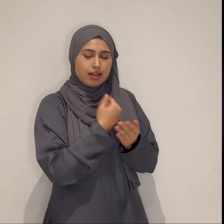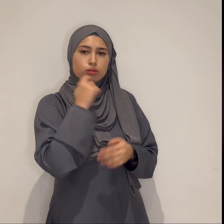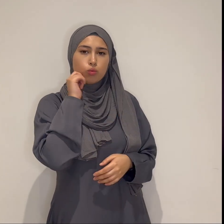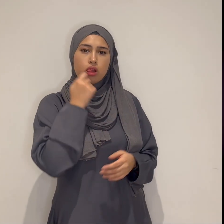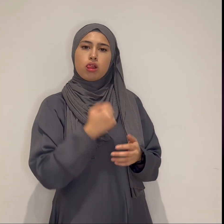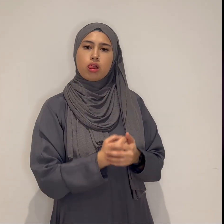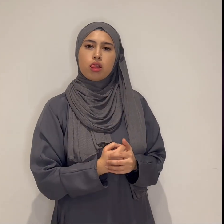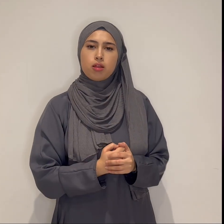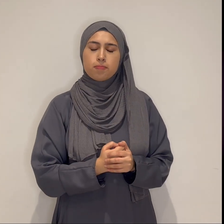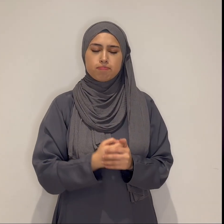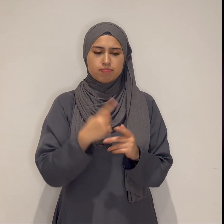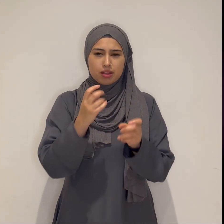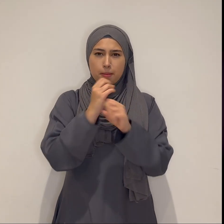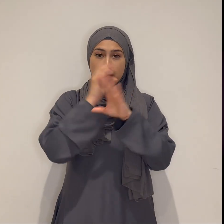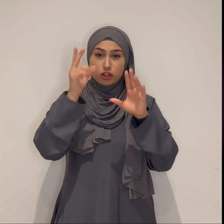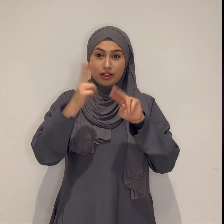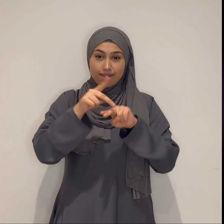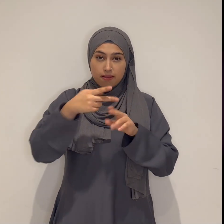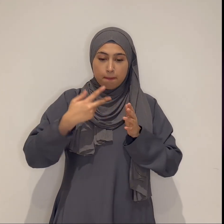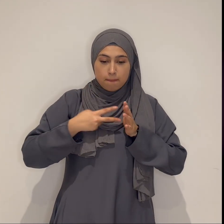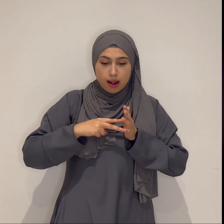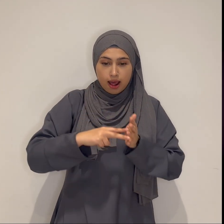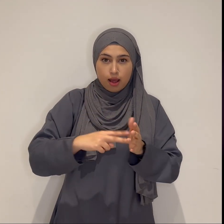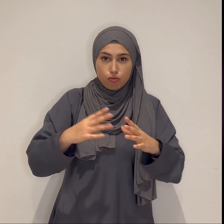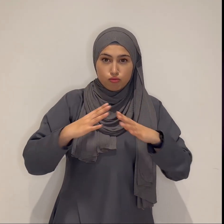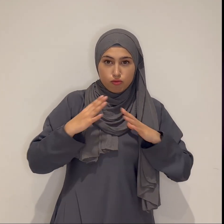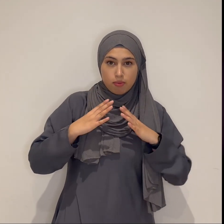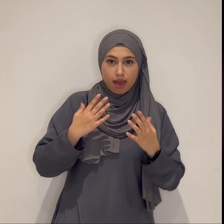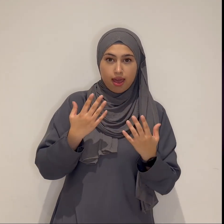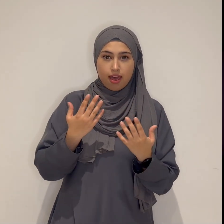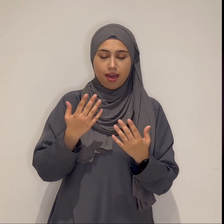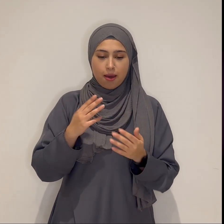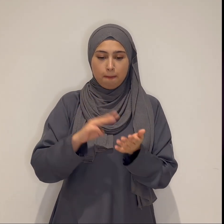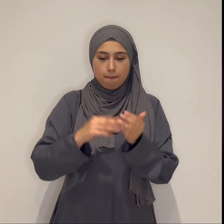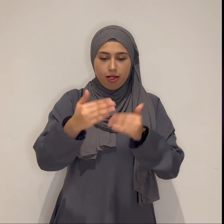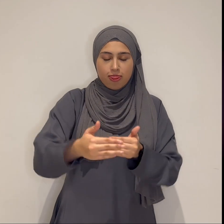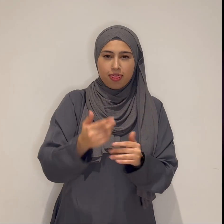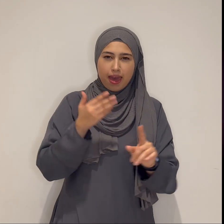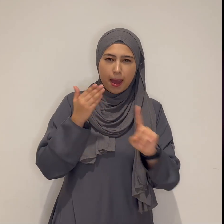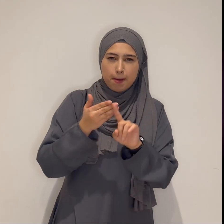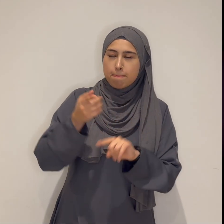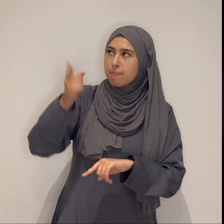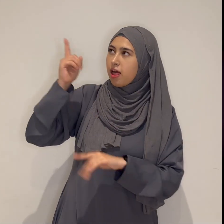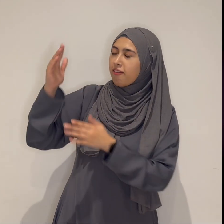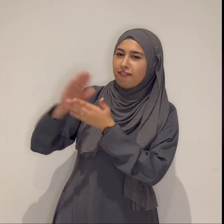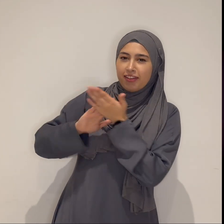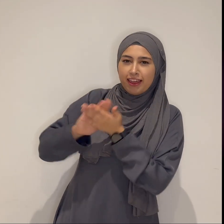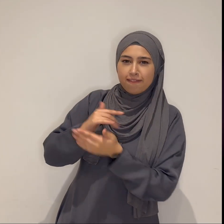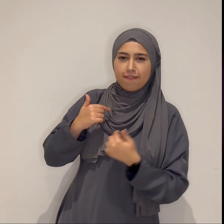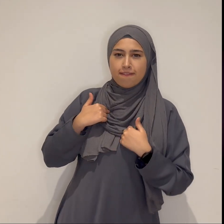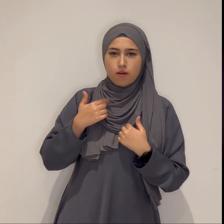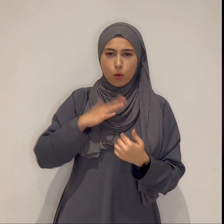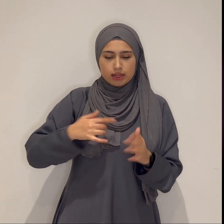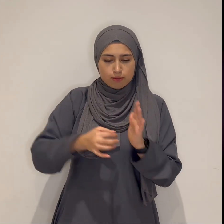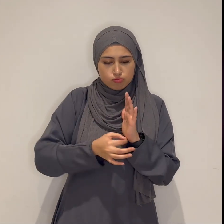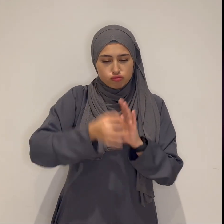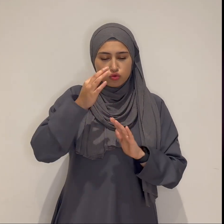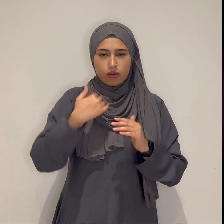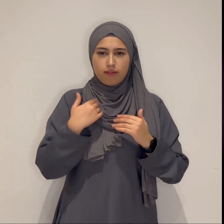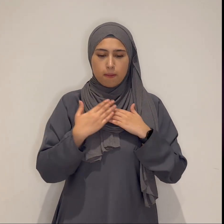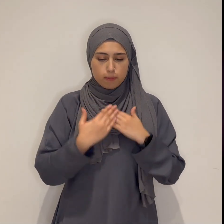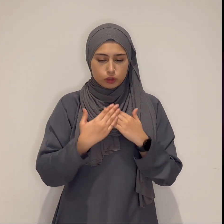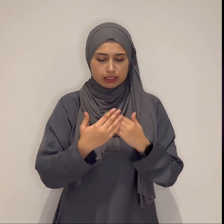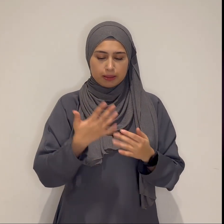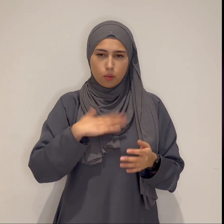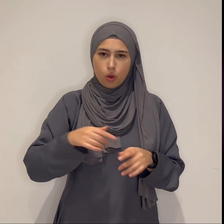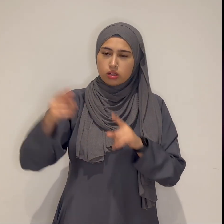But imagine if you were prepared and planned to meet the month of Ramadan wanting Allah subhanahu wa ta'ala's forgiveness, wanting to improve yourself as a